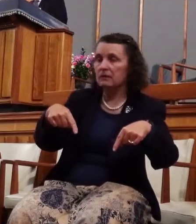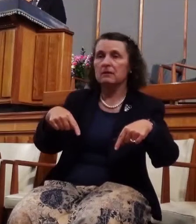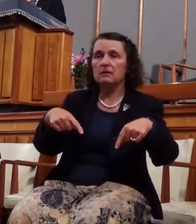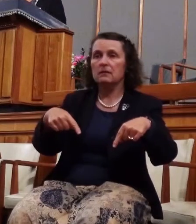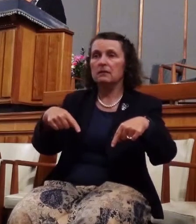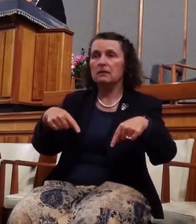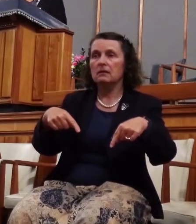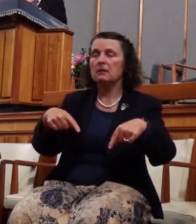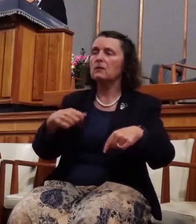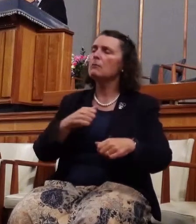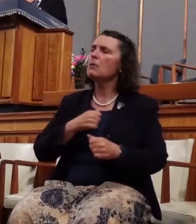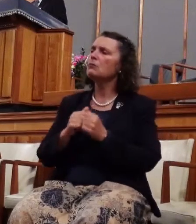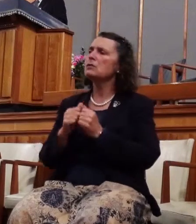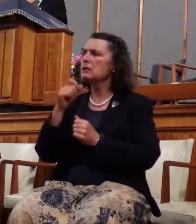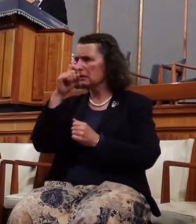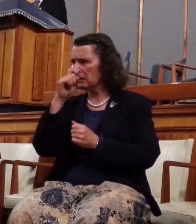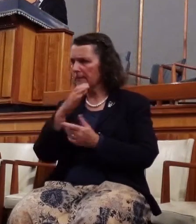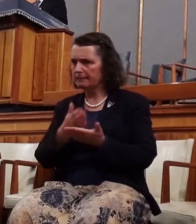My brothers and sisters, the jailer,